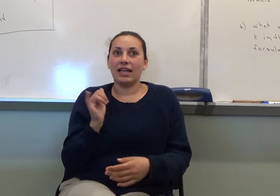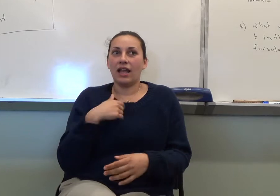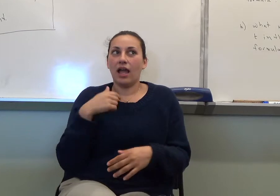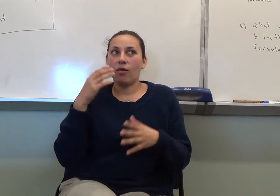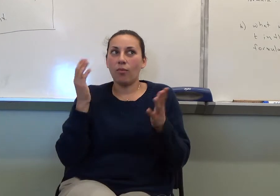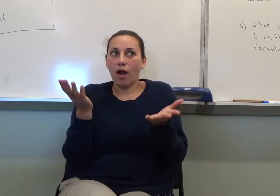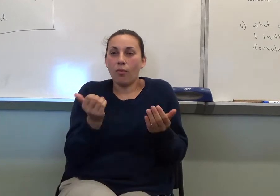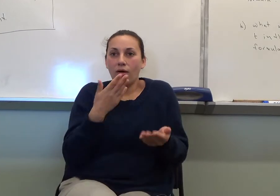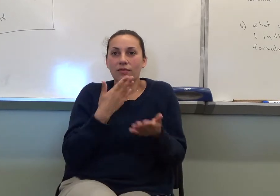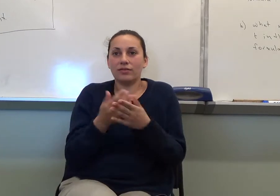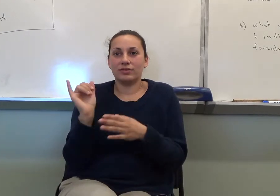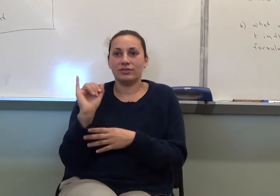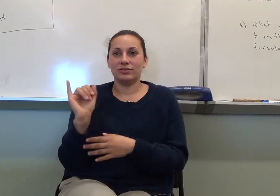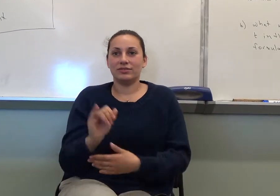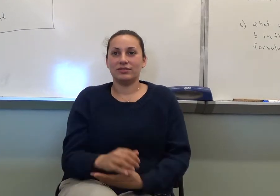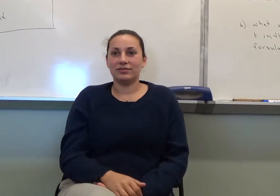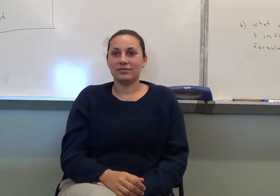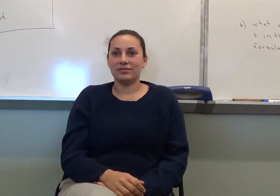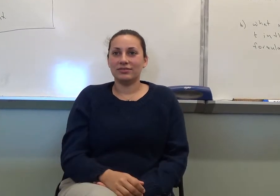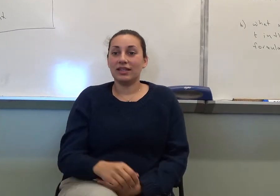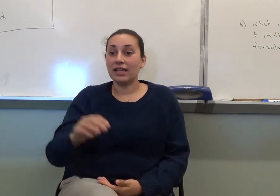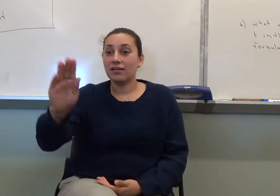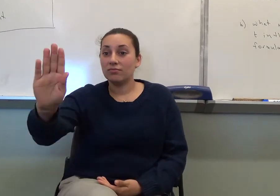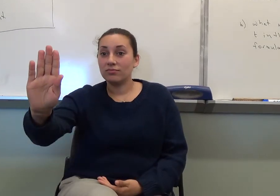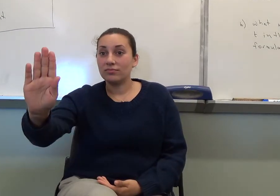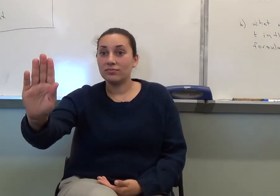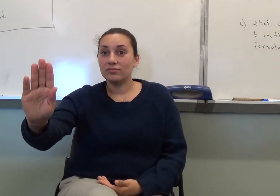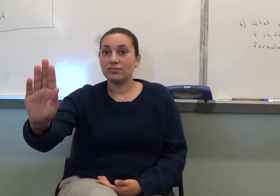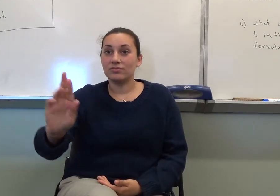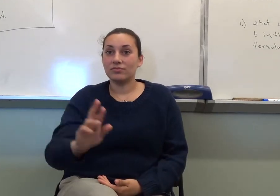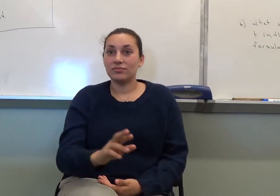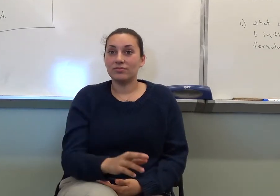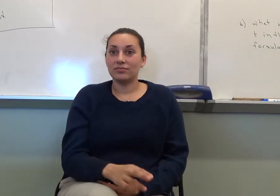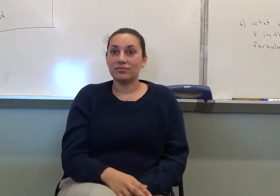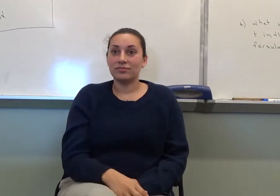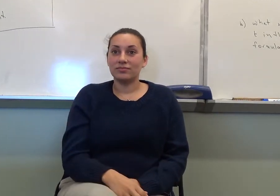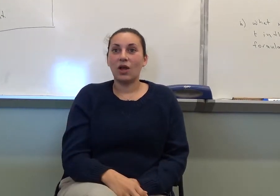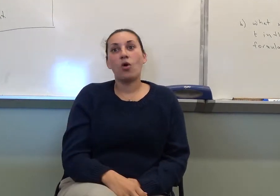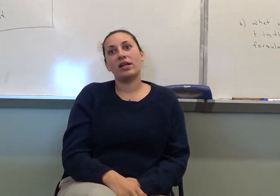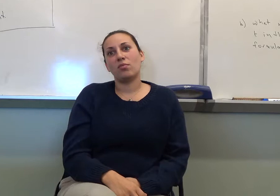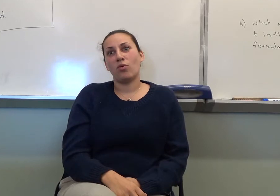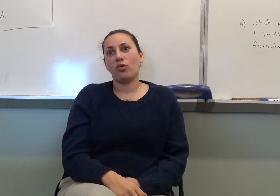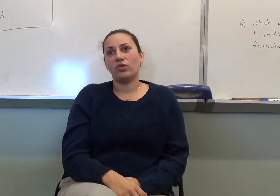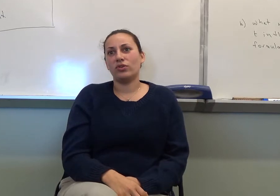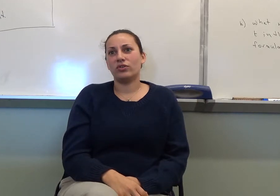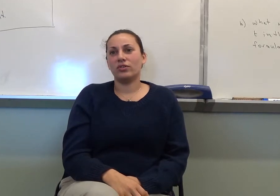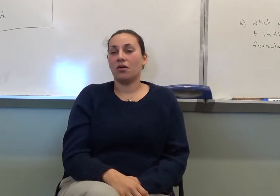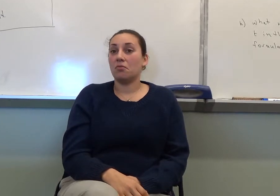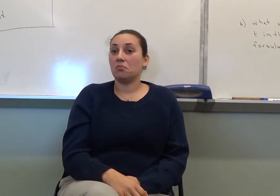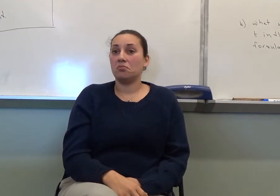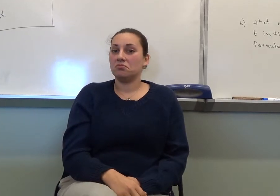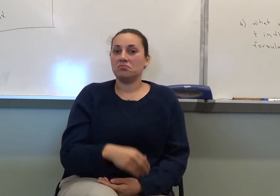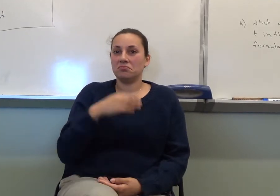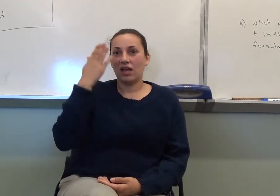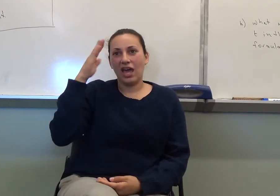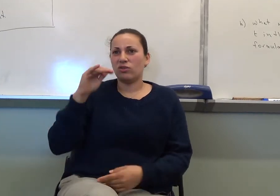number, then that's all done. And the reason for the 0.3 is they asked you to round it to the nearest tenth. Oh, okay, because,